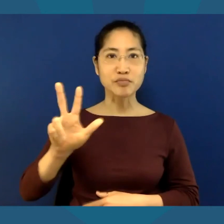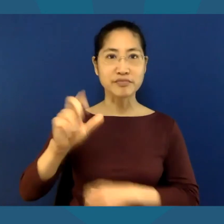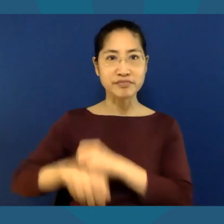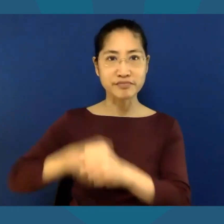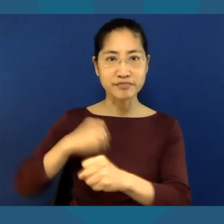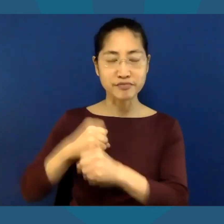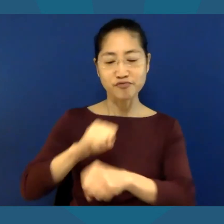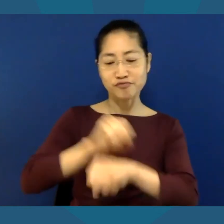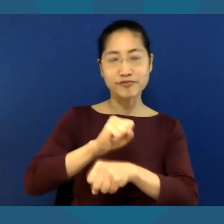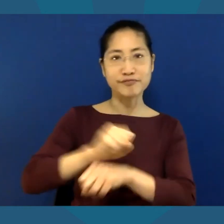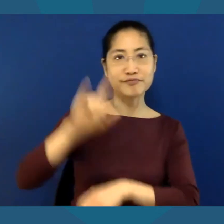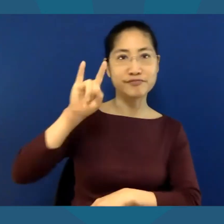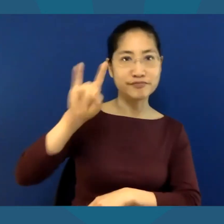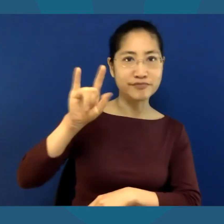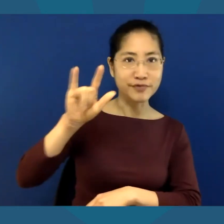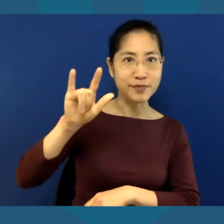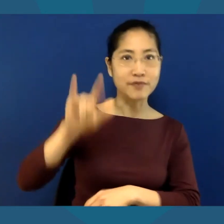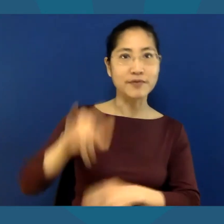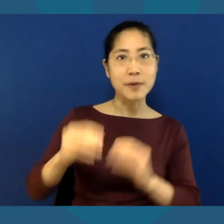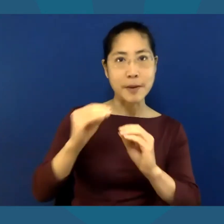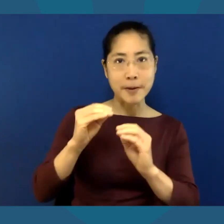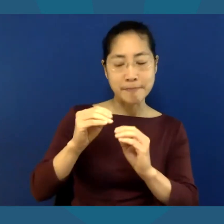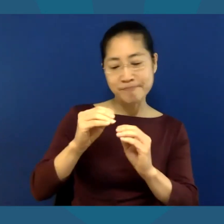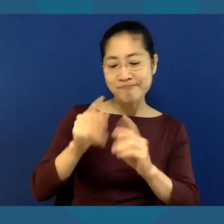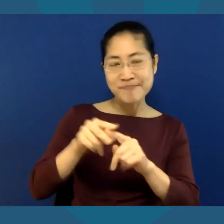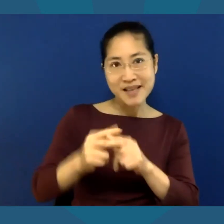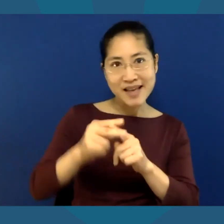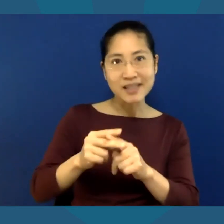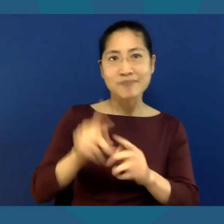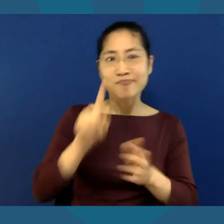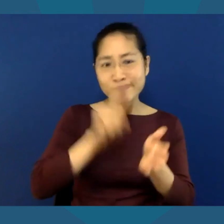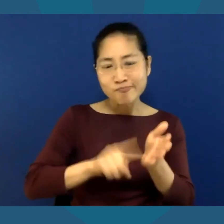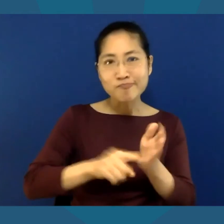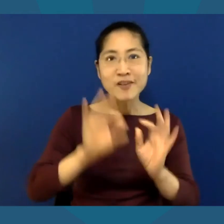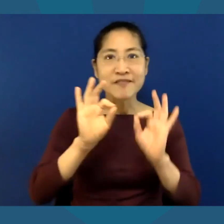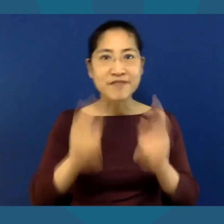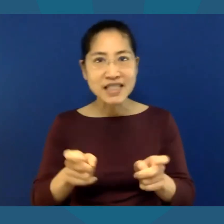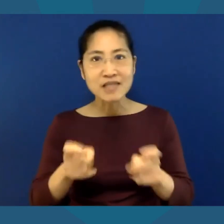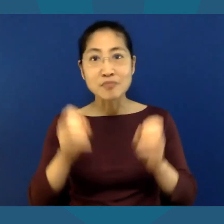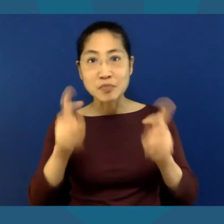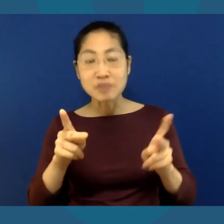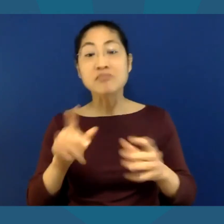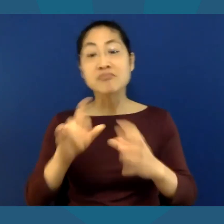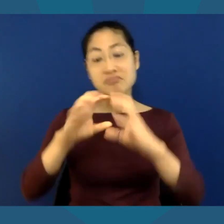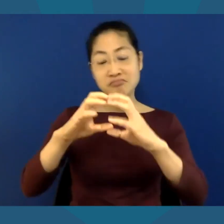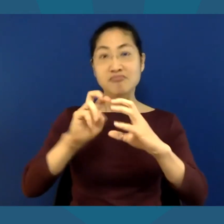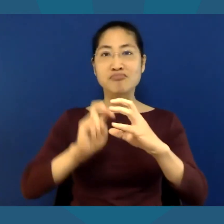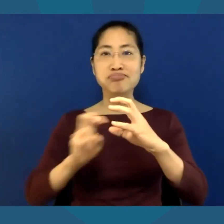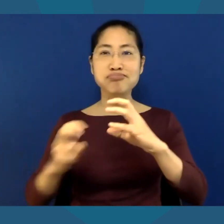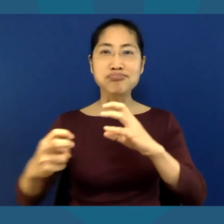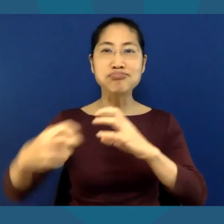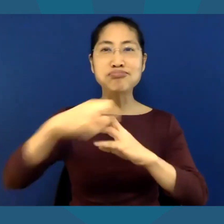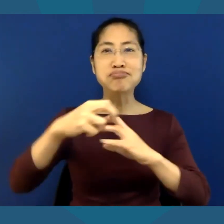Mark spent 23 years serving as an aircraft mechanic in multiple assignments around the